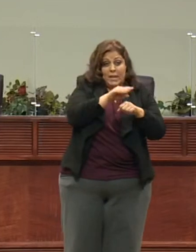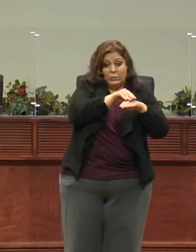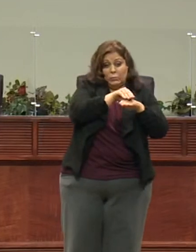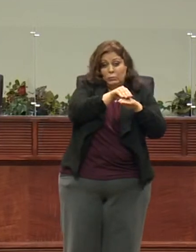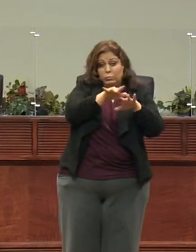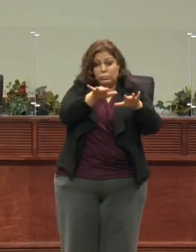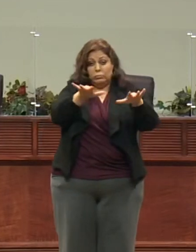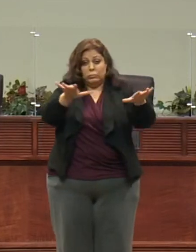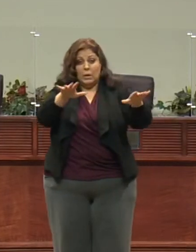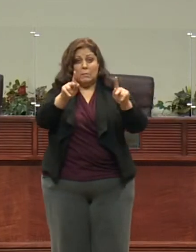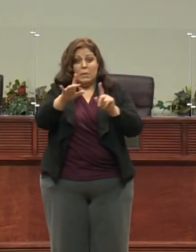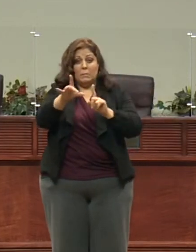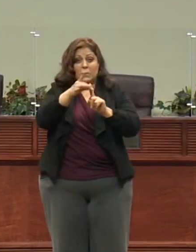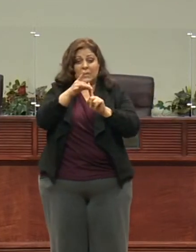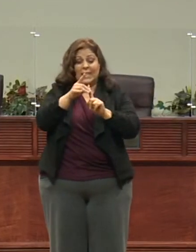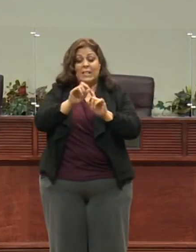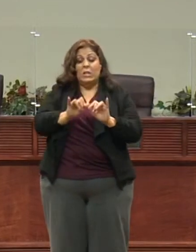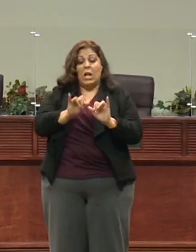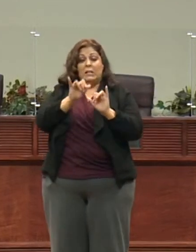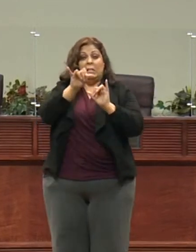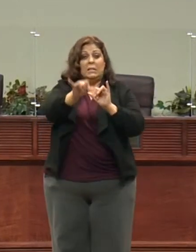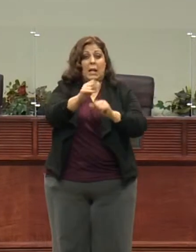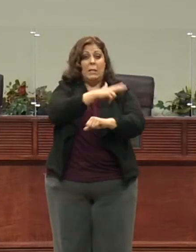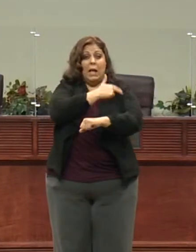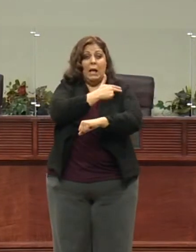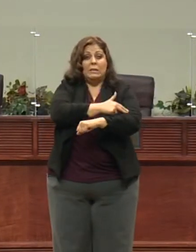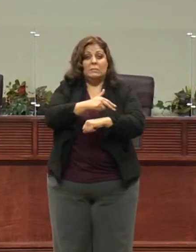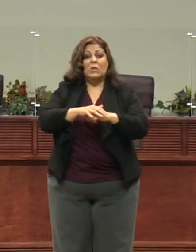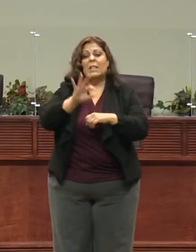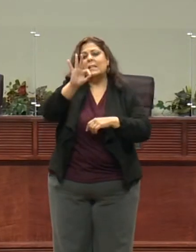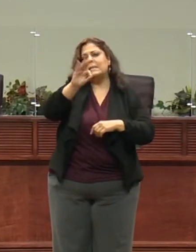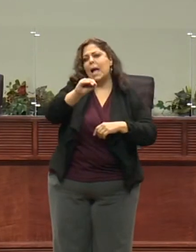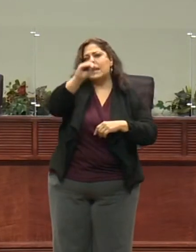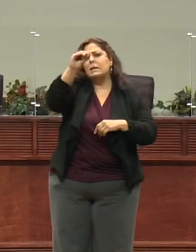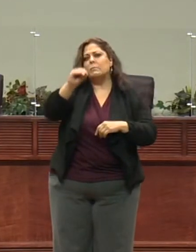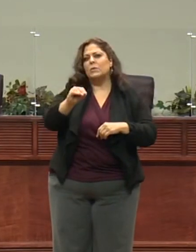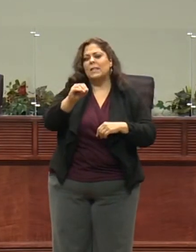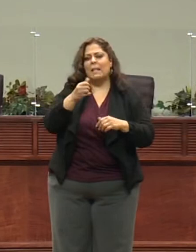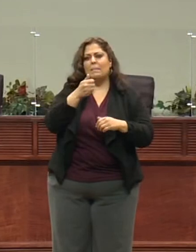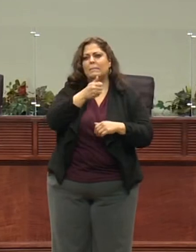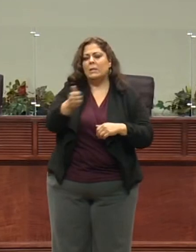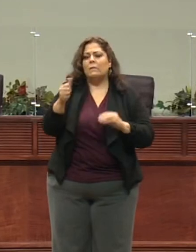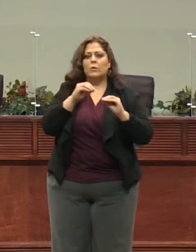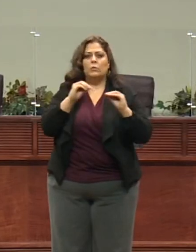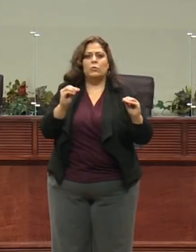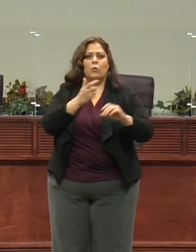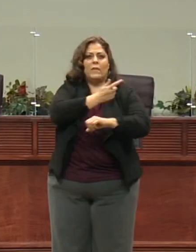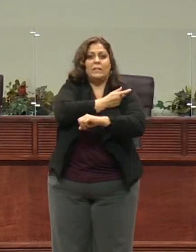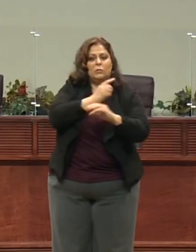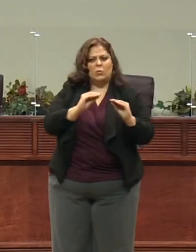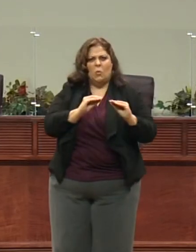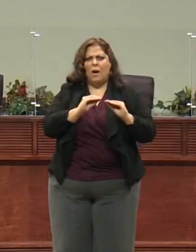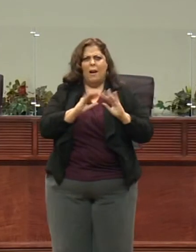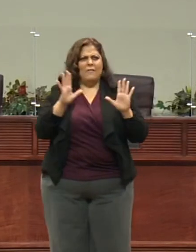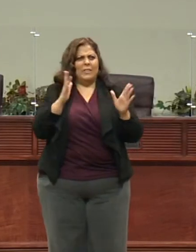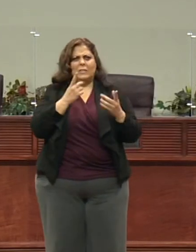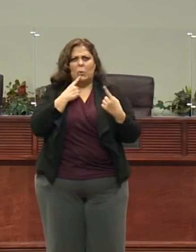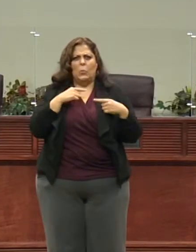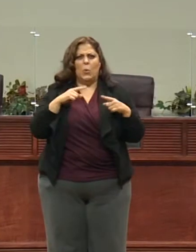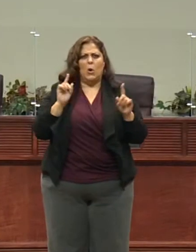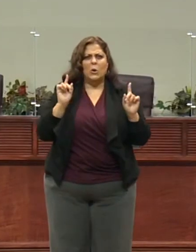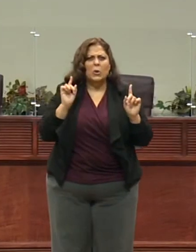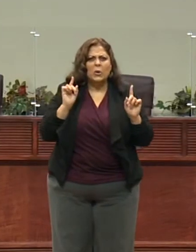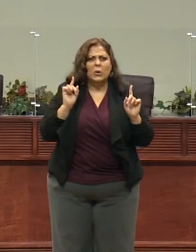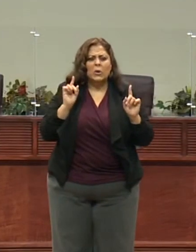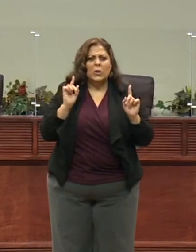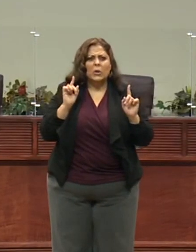did not get a COVID-19 vaccine. So clearly, vaccines work. If